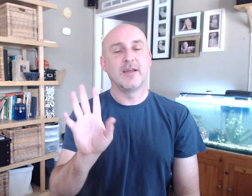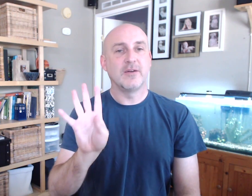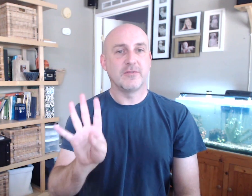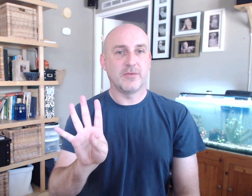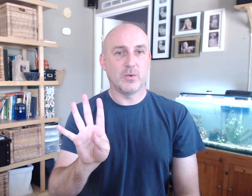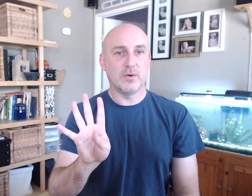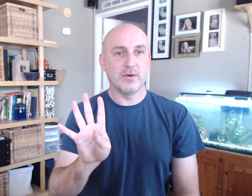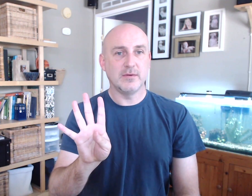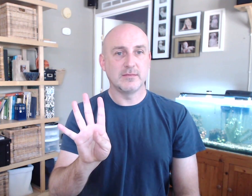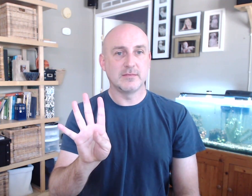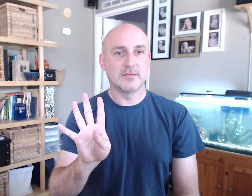4,